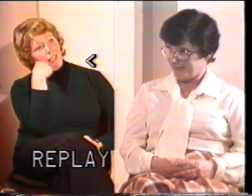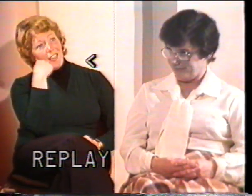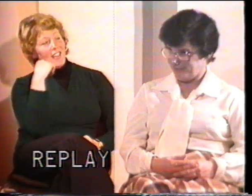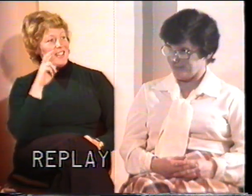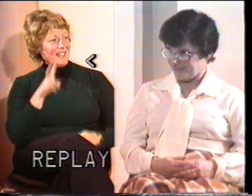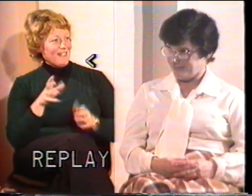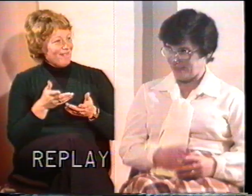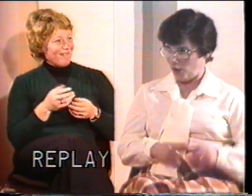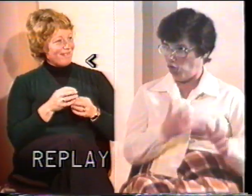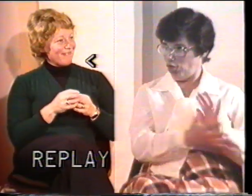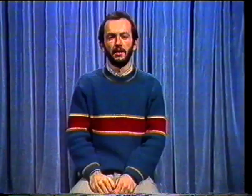other.